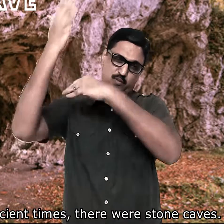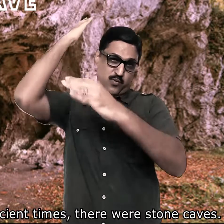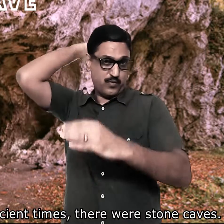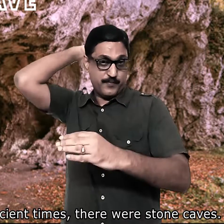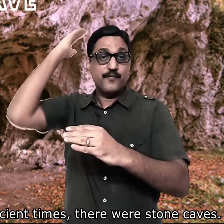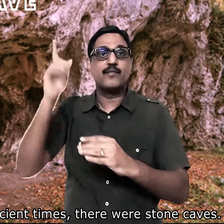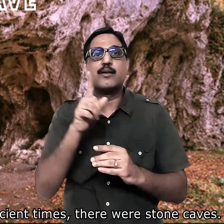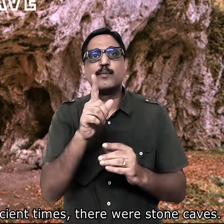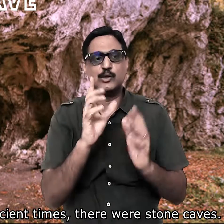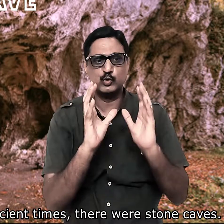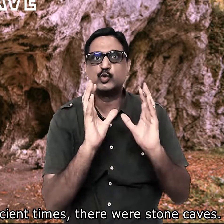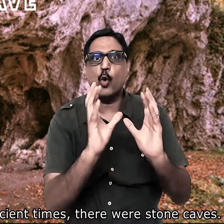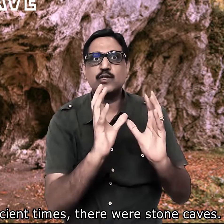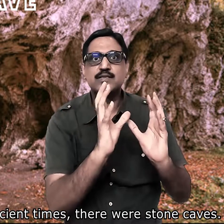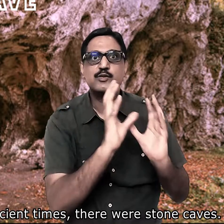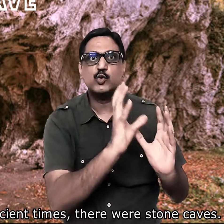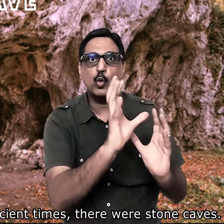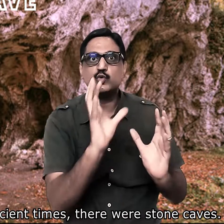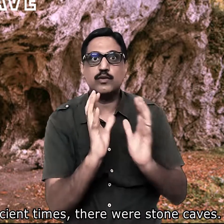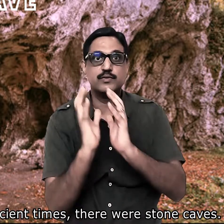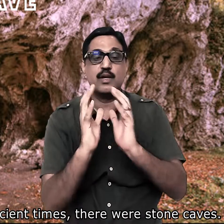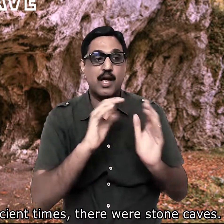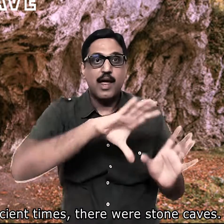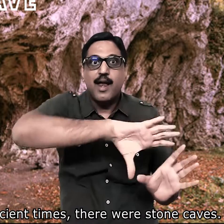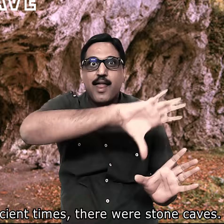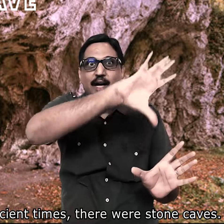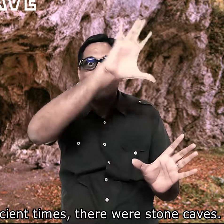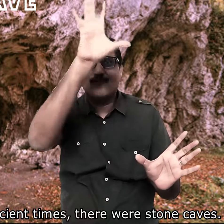In ancient times, there were stone caves.